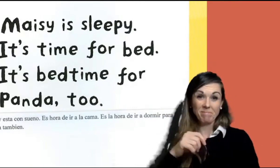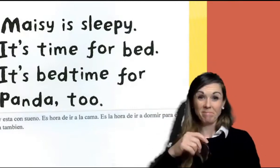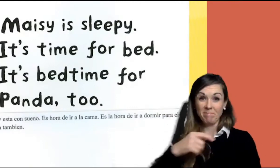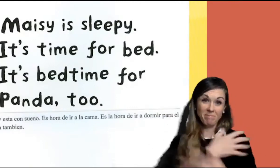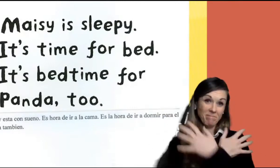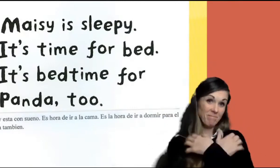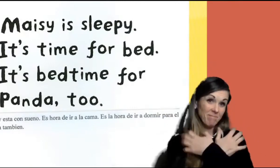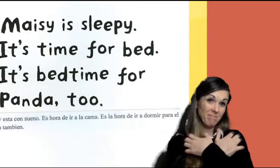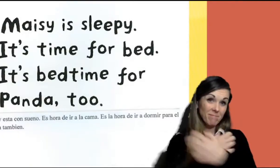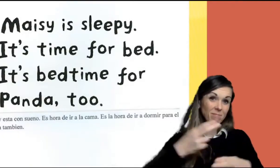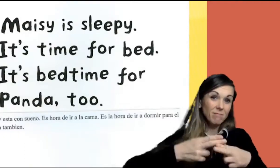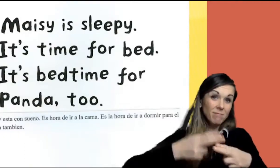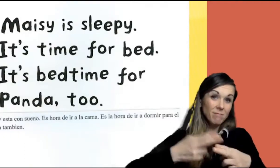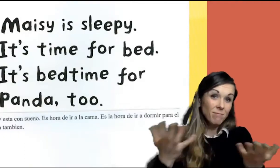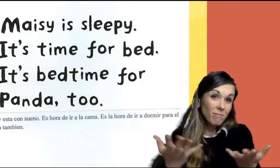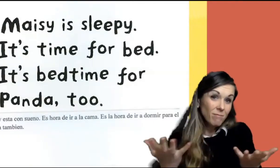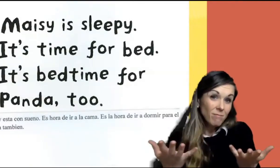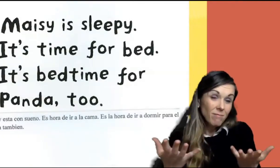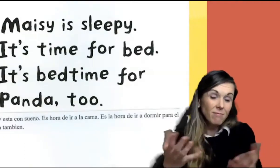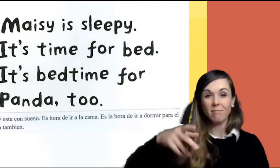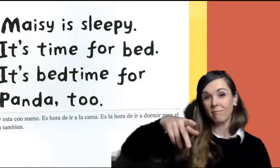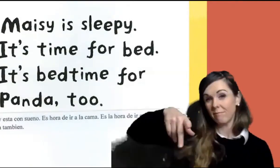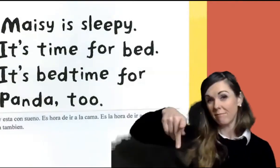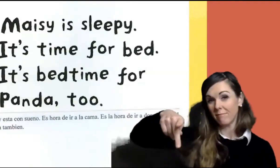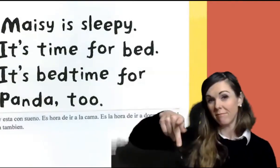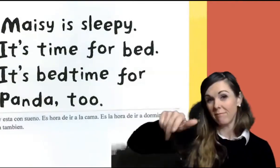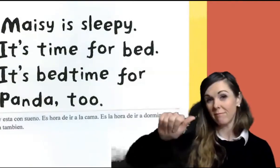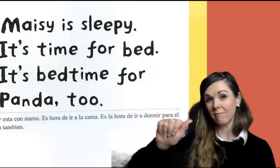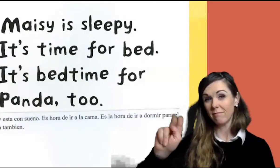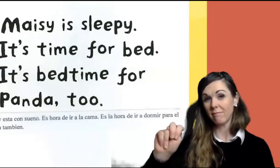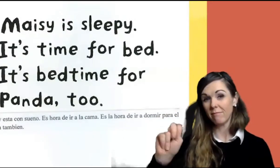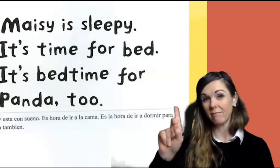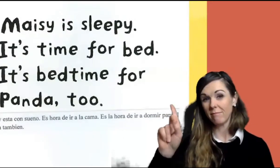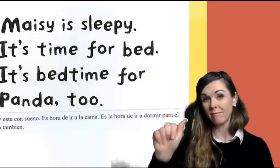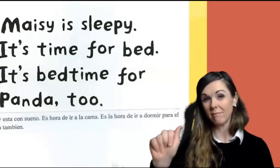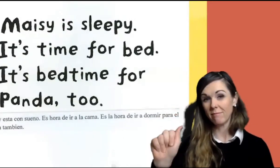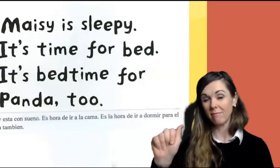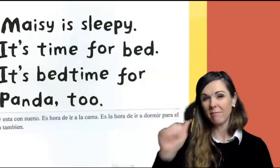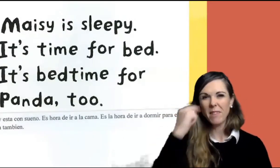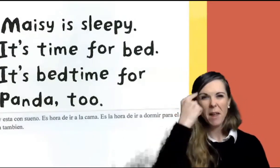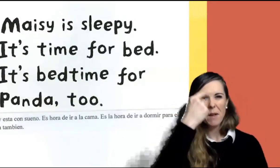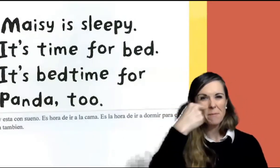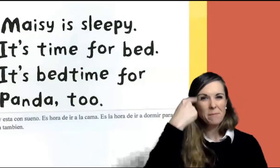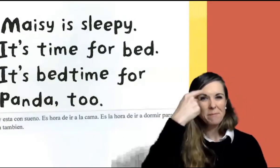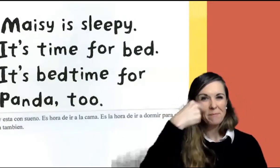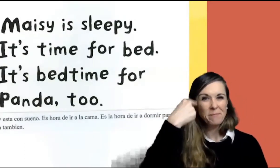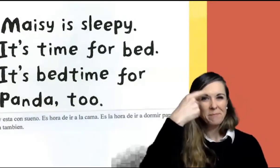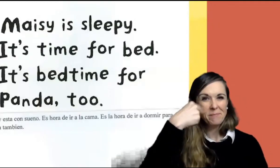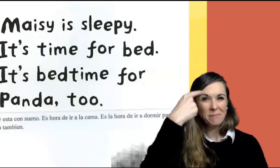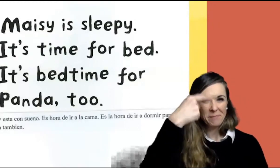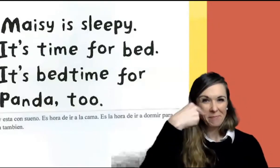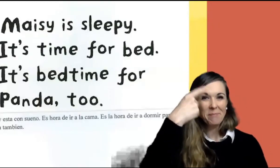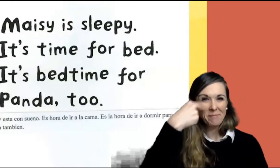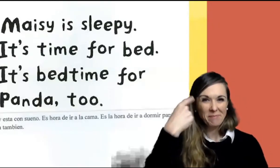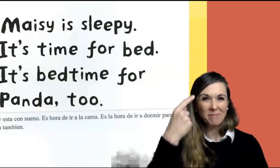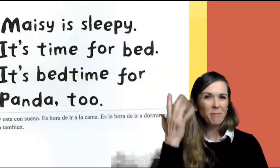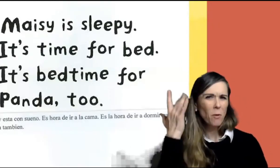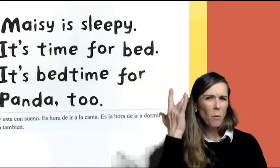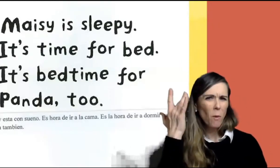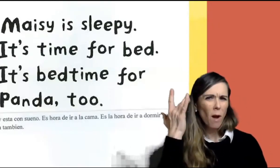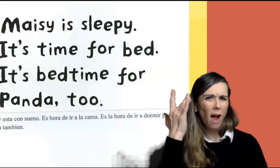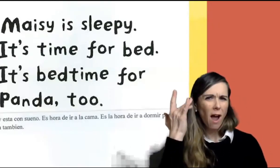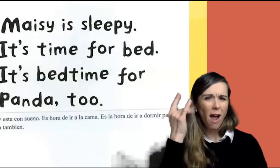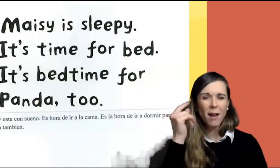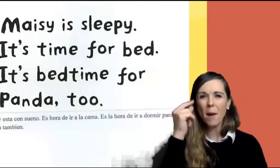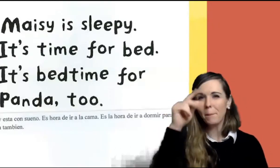And she has her little bear. Her bear's name is Panda. A circle around the